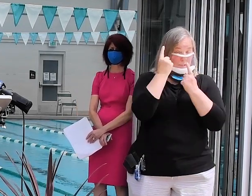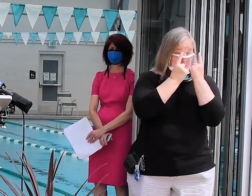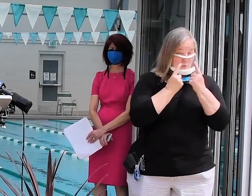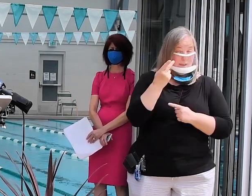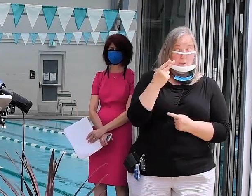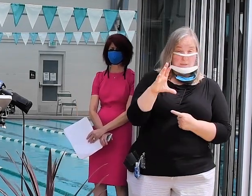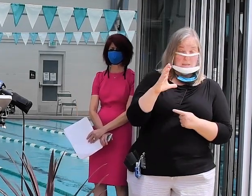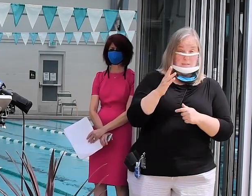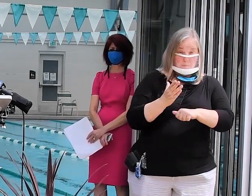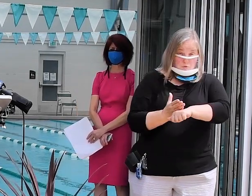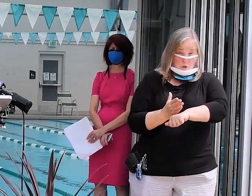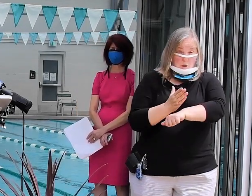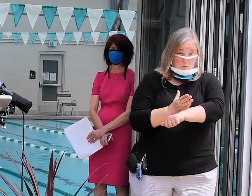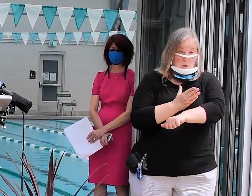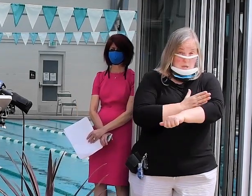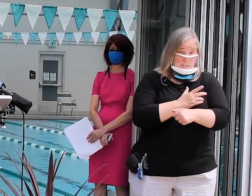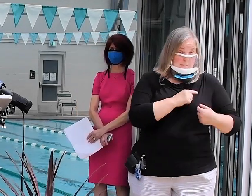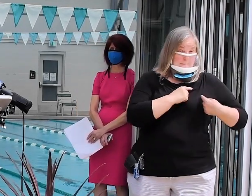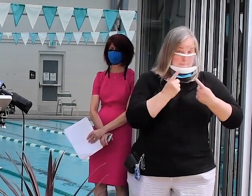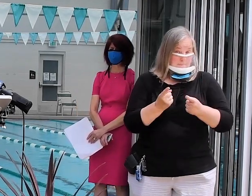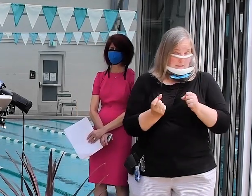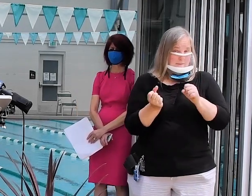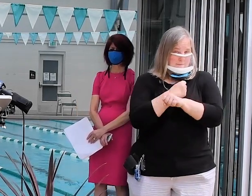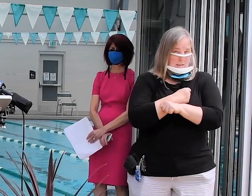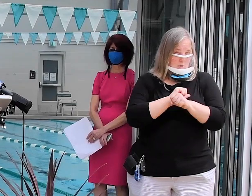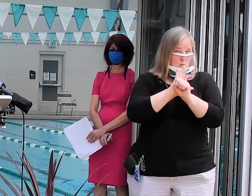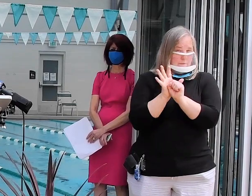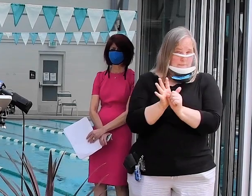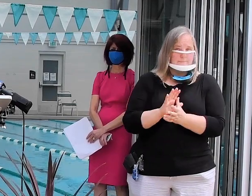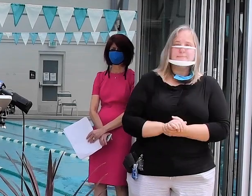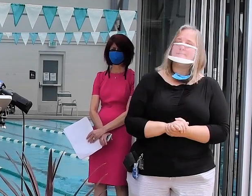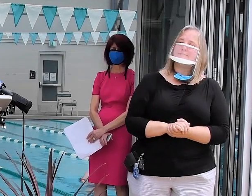County's progress in fighting COVID-19.